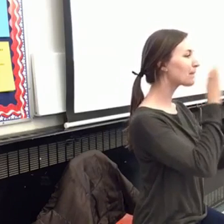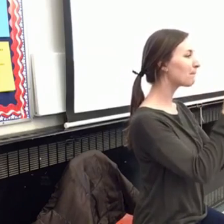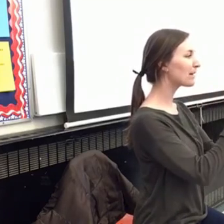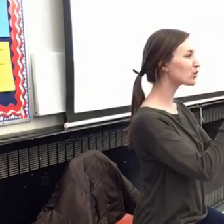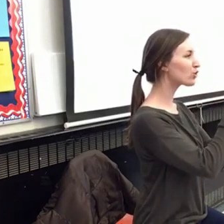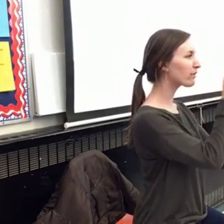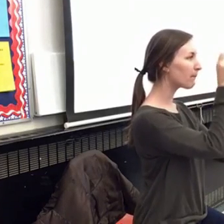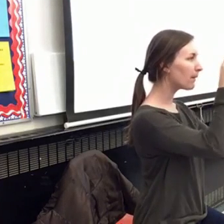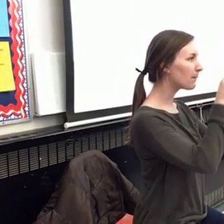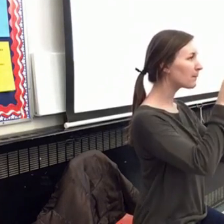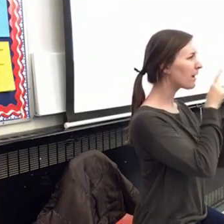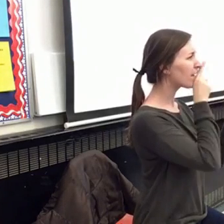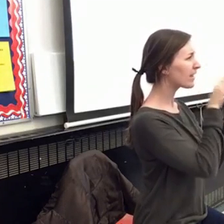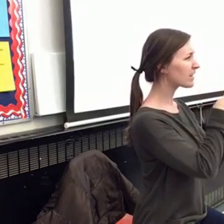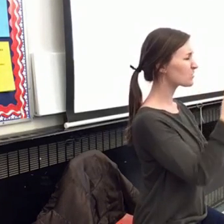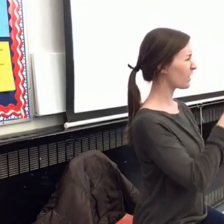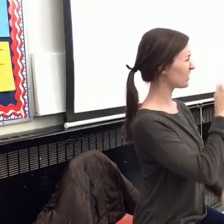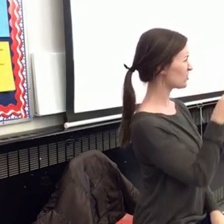stuff.